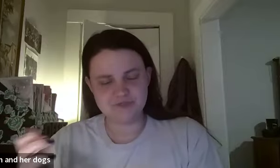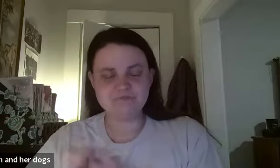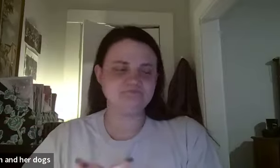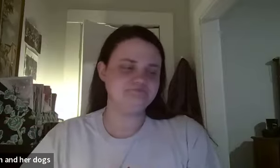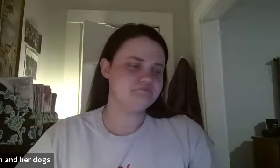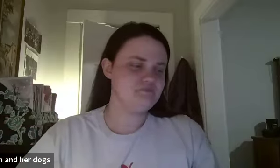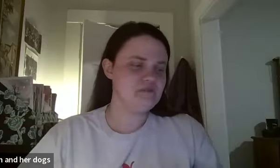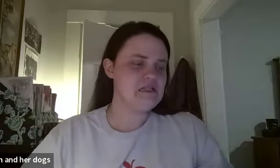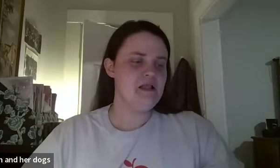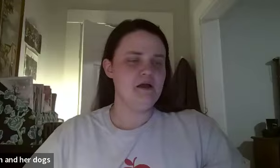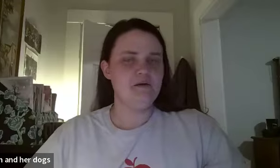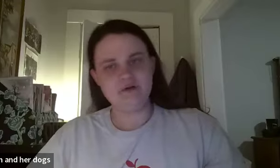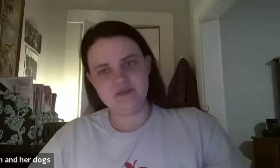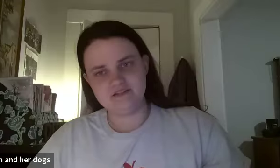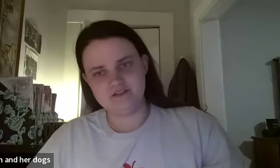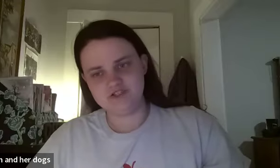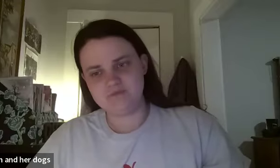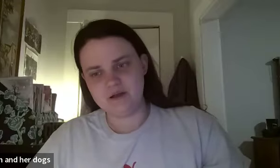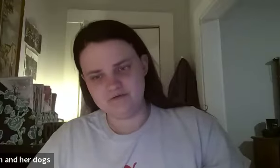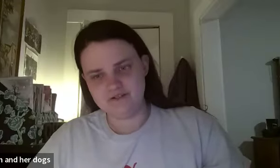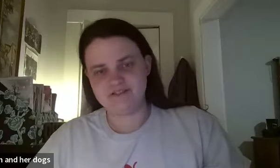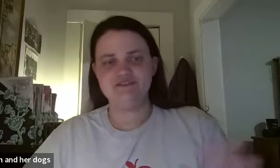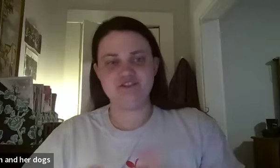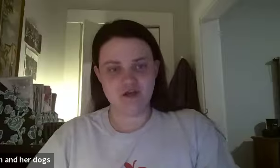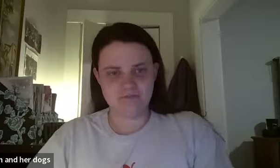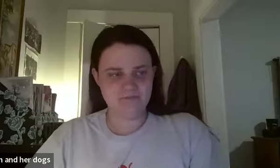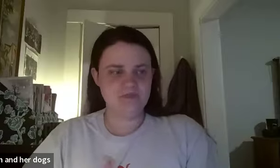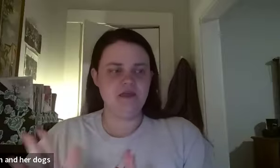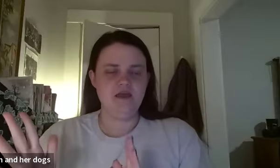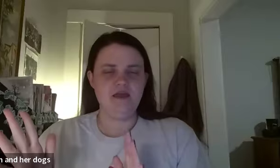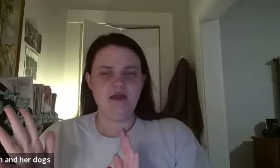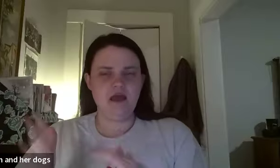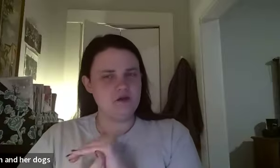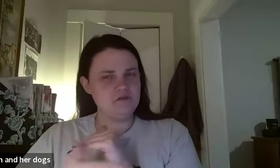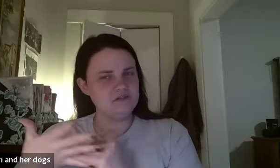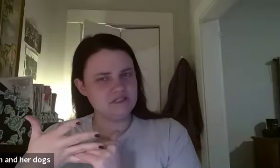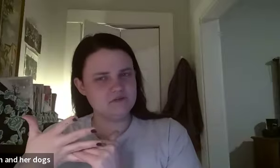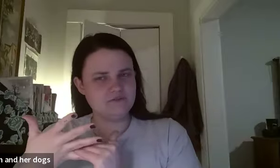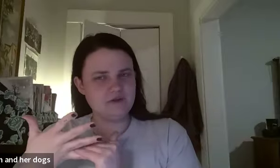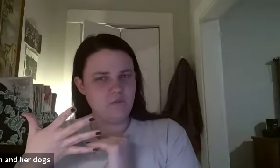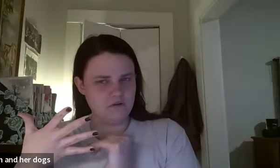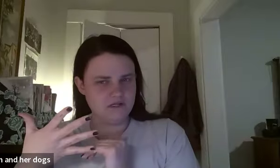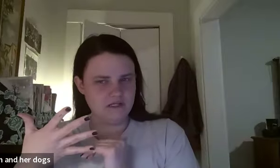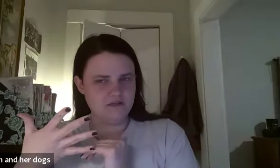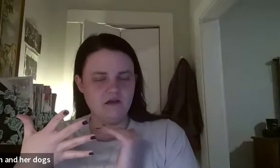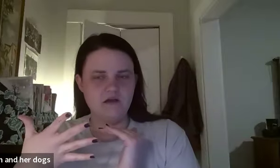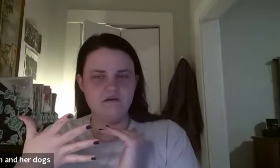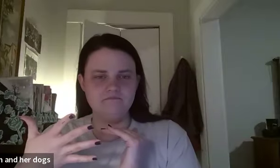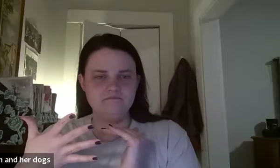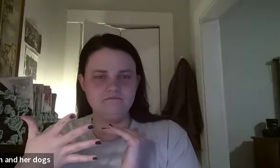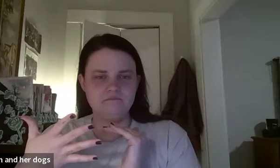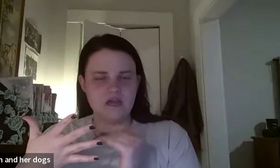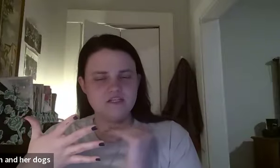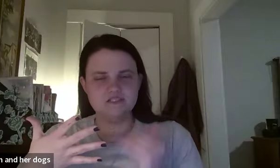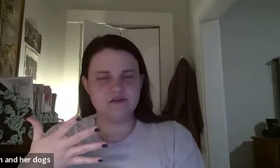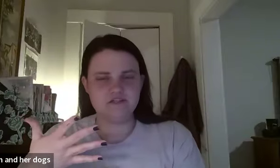easier, but that's also just my preference. So I know the listing was a bit wonky. That